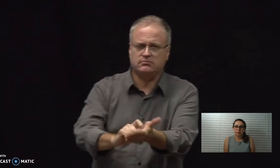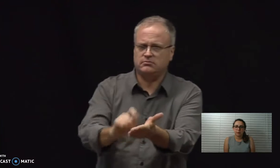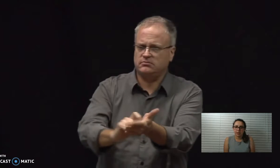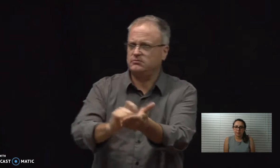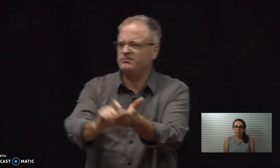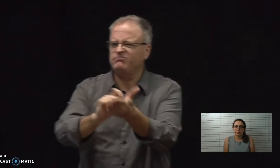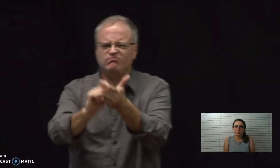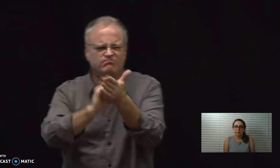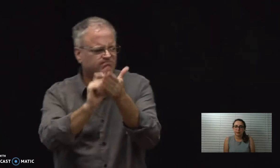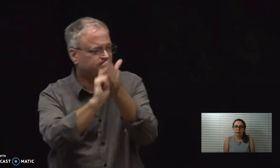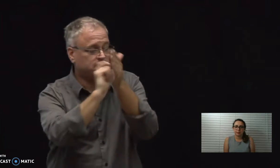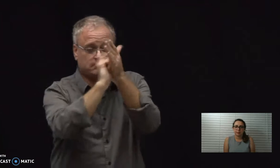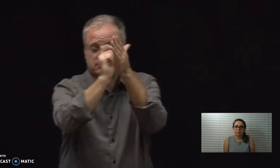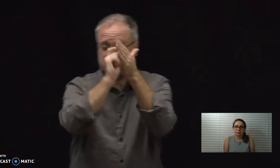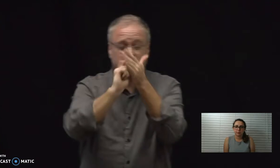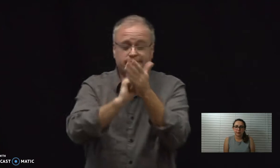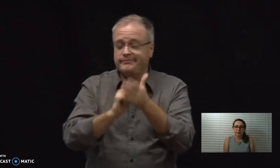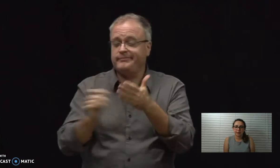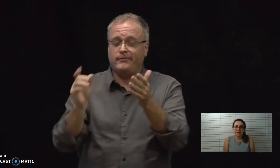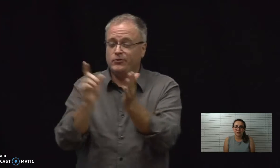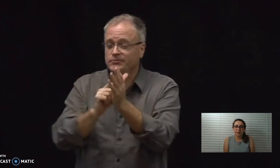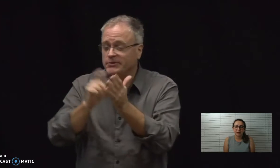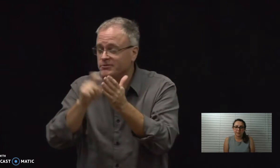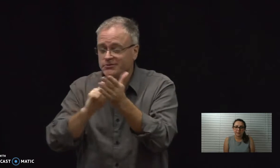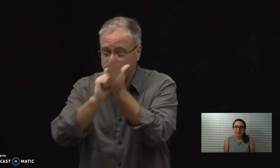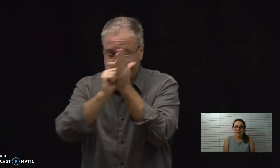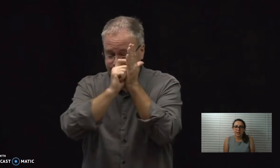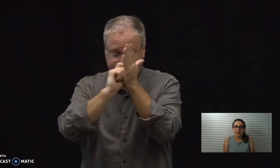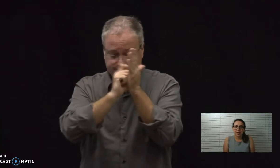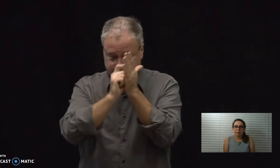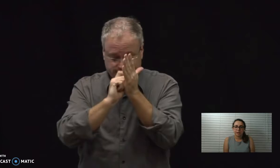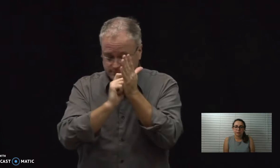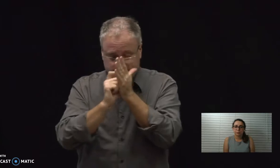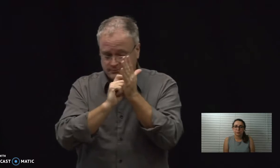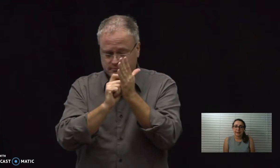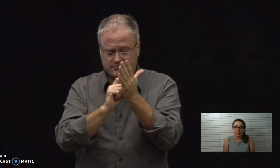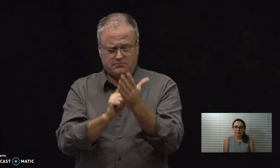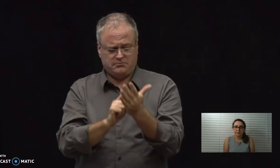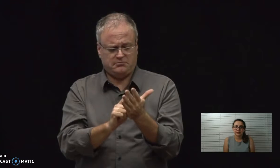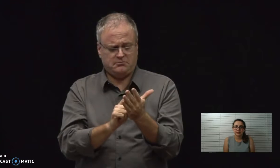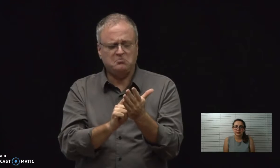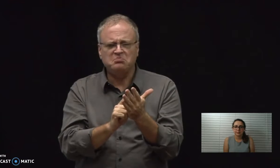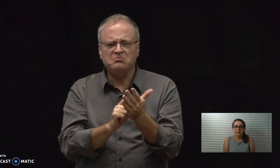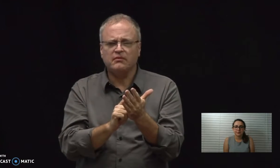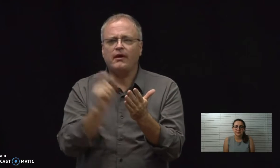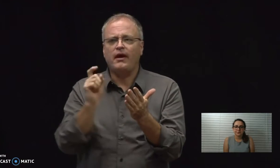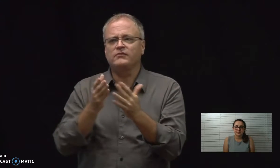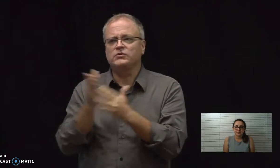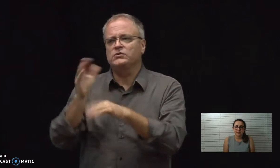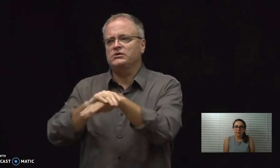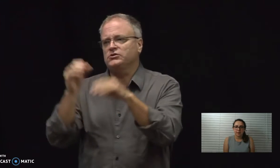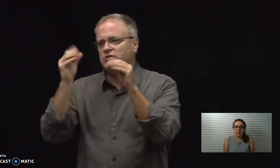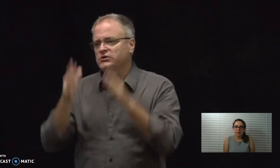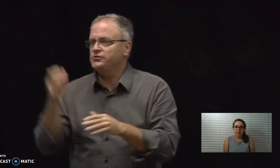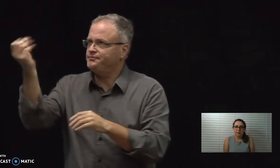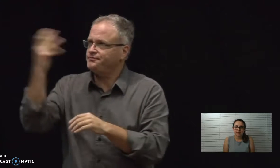So, growing up in school, around the age of 12, I really enjoyed writing.